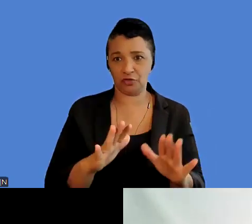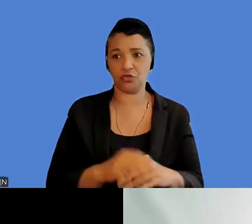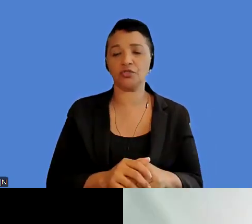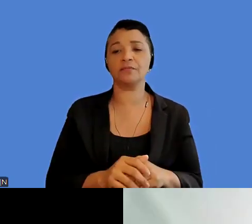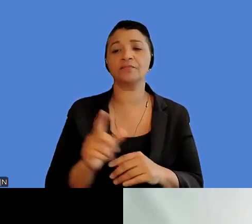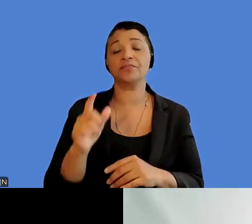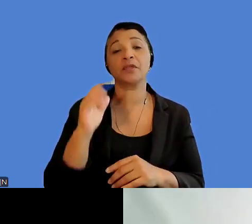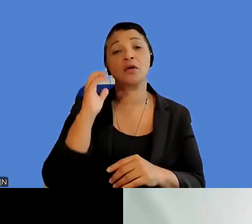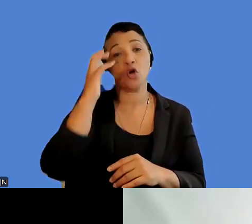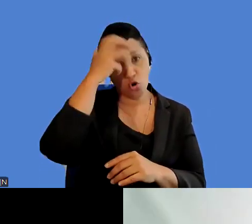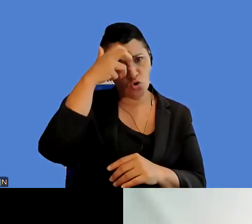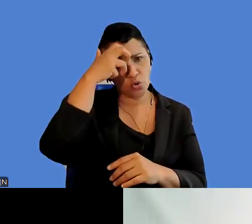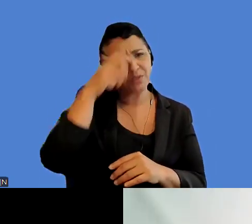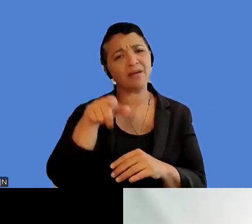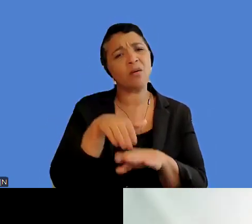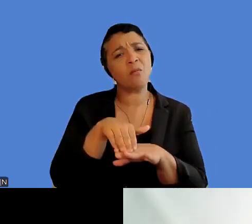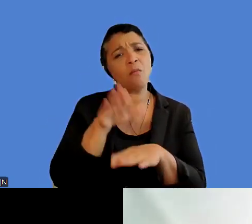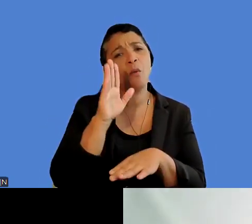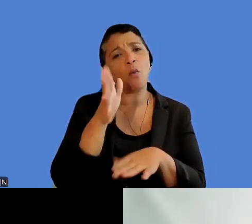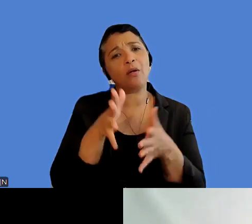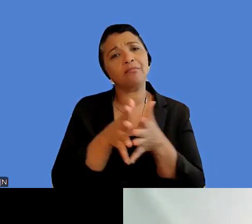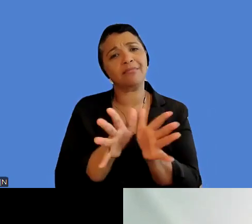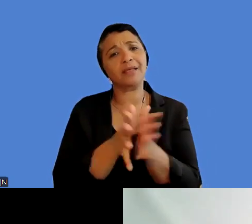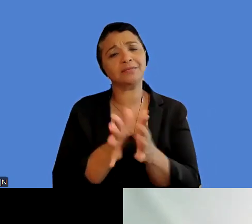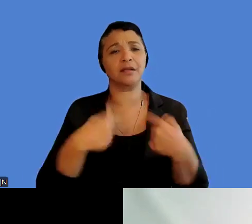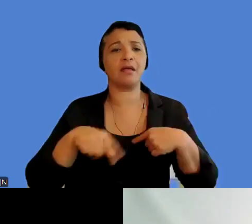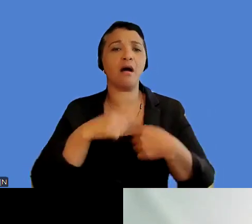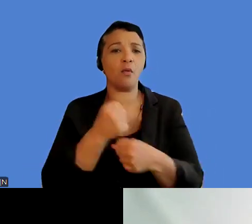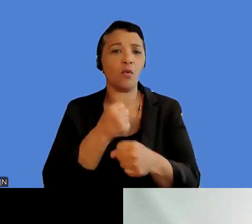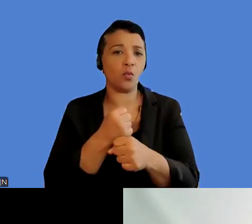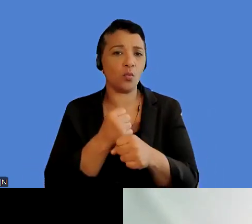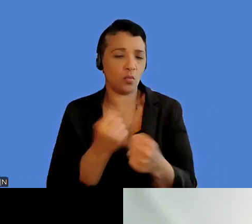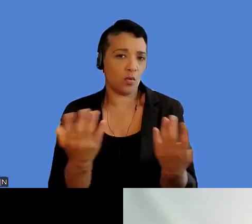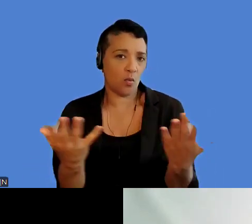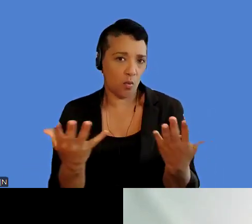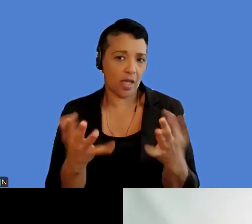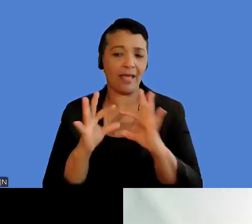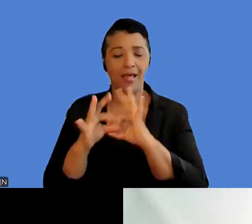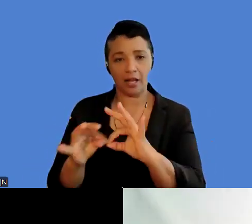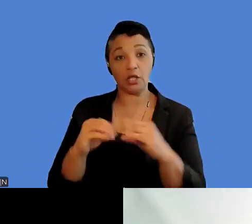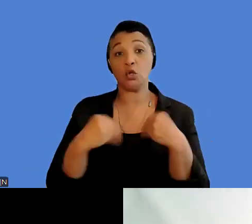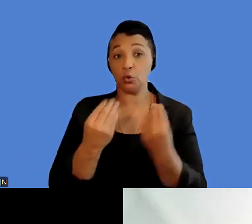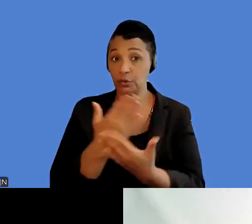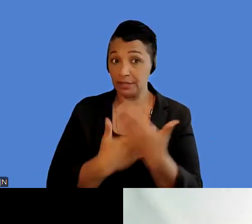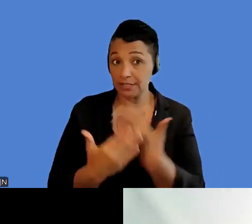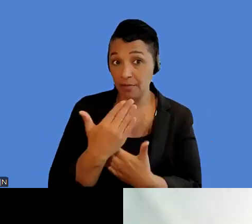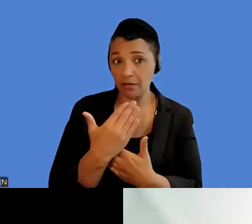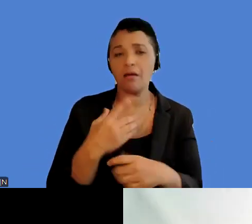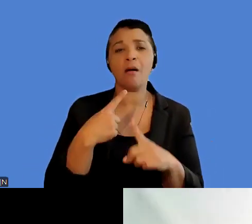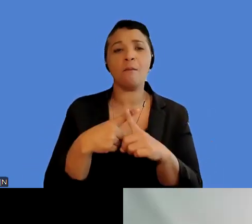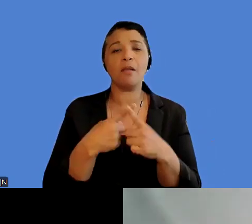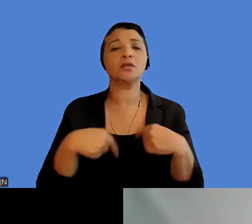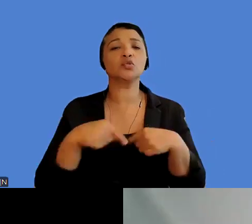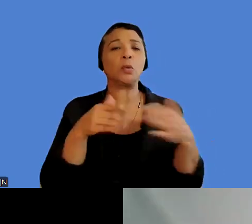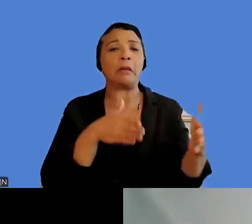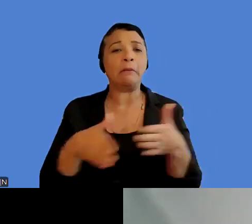Rosario will also speak more about the work that we're doing with youth with disabilities and that we plan to do in